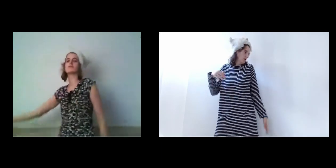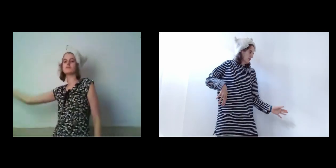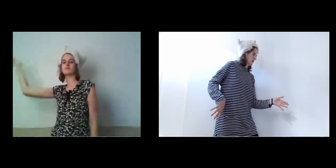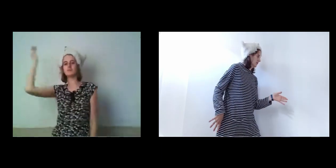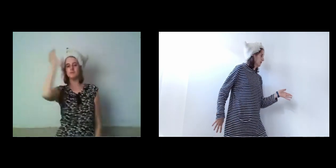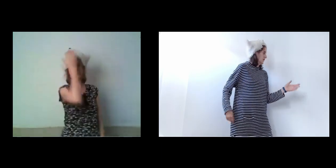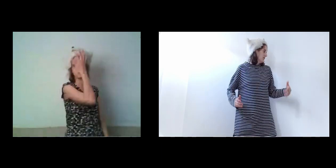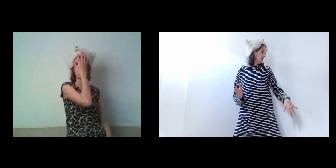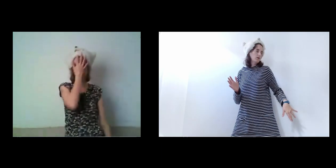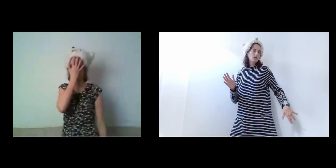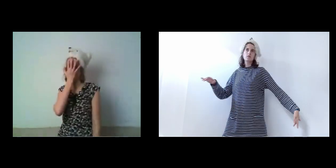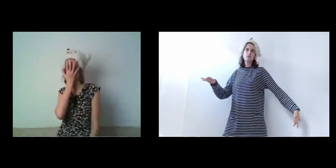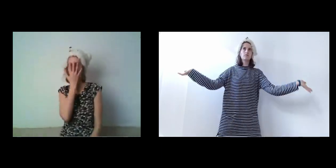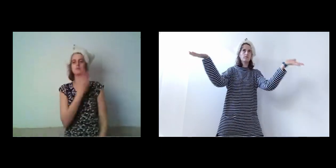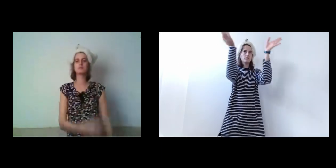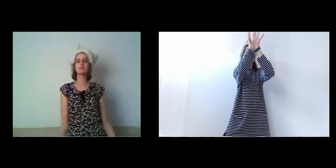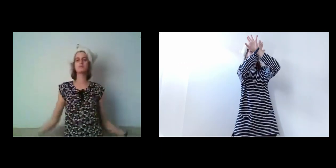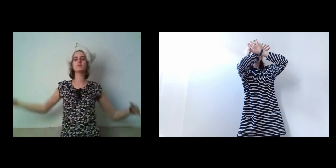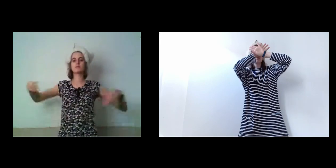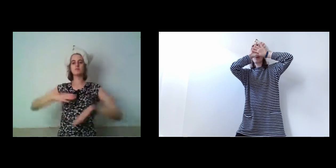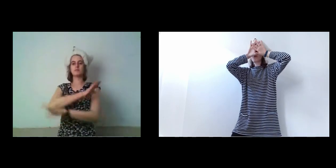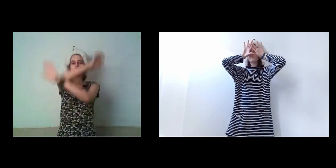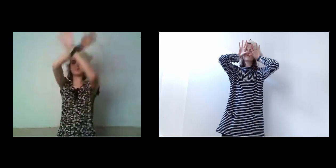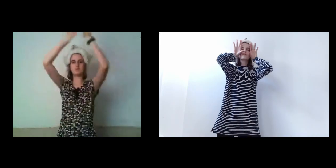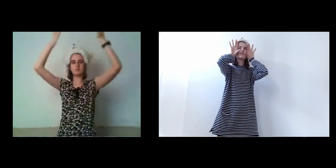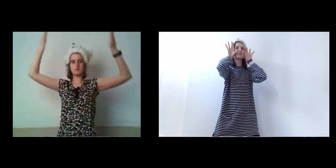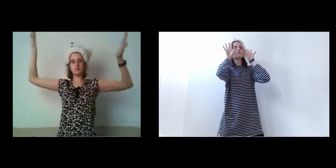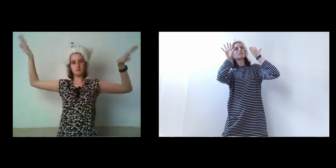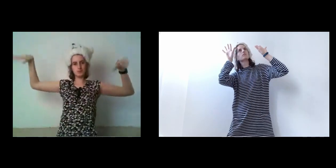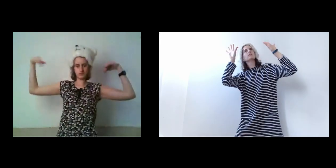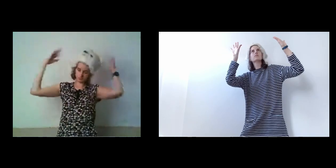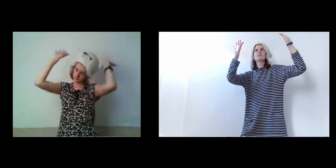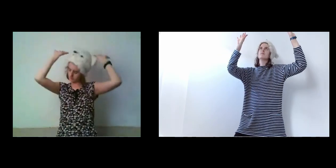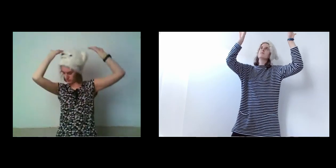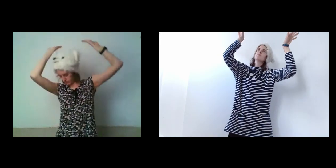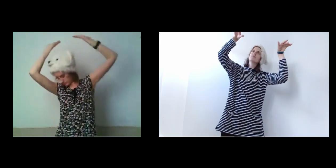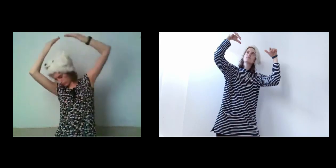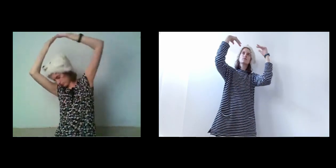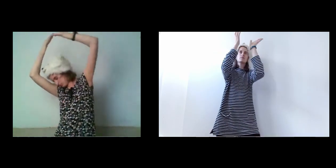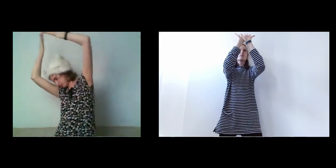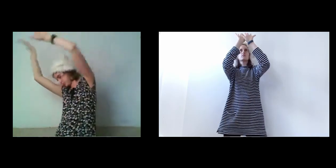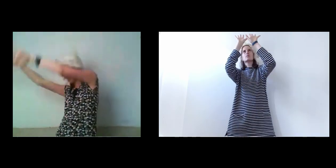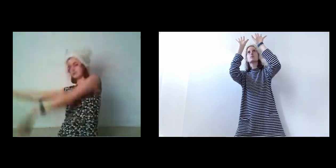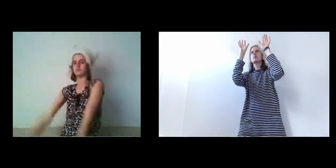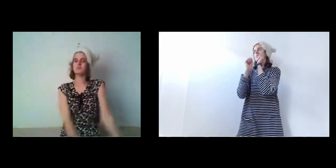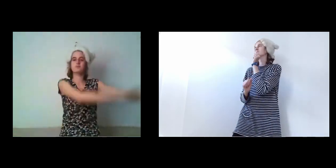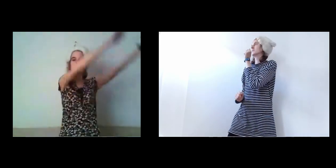Dreaming of your stones in black stillness Dreaming of the death of the sun